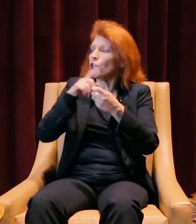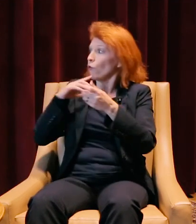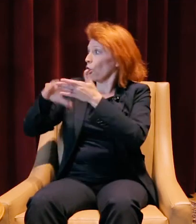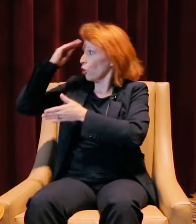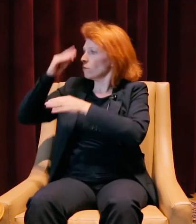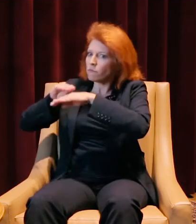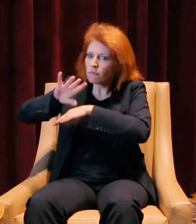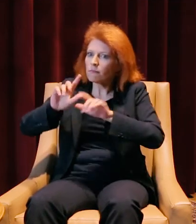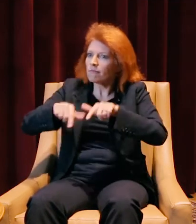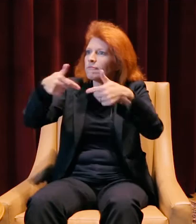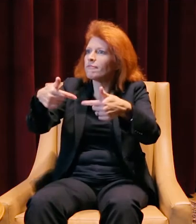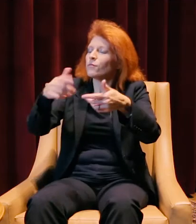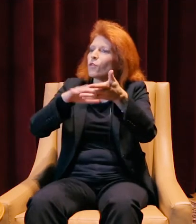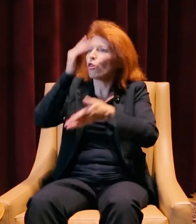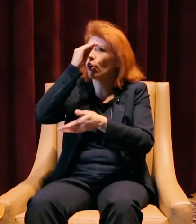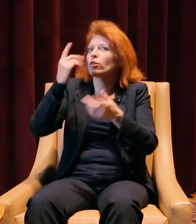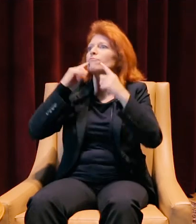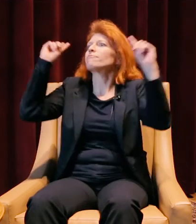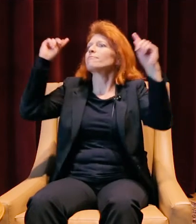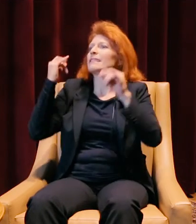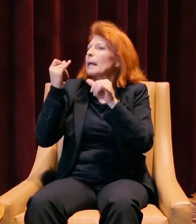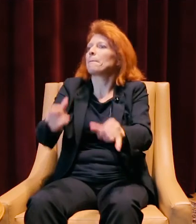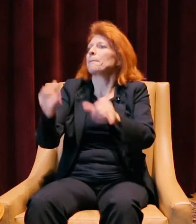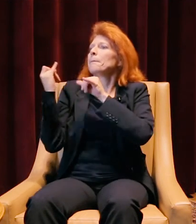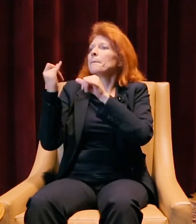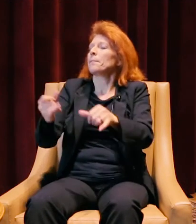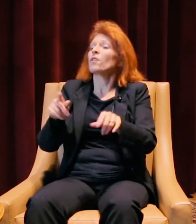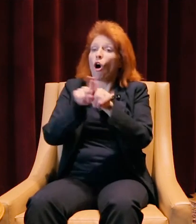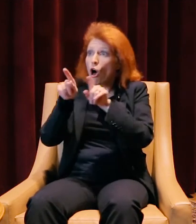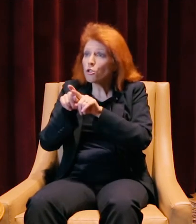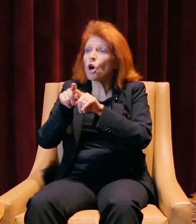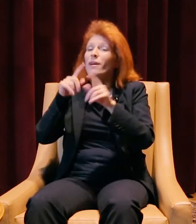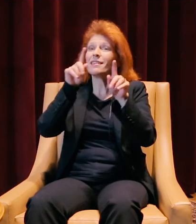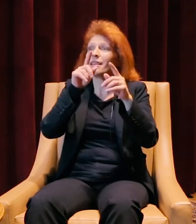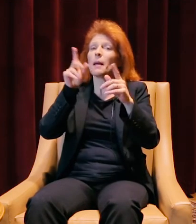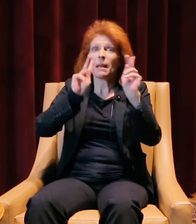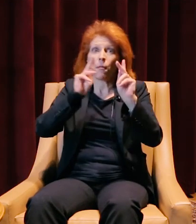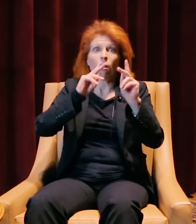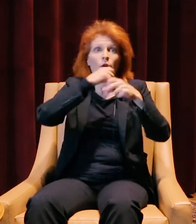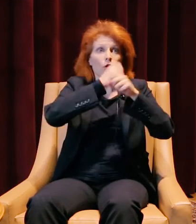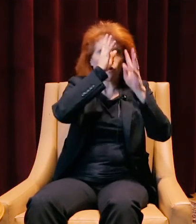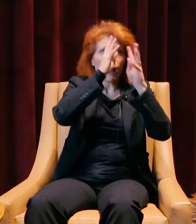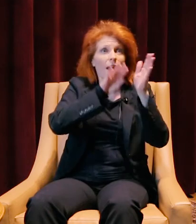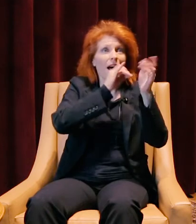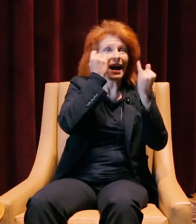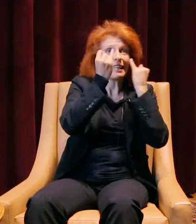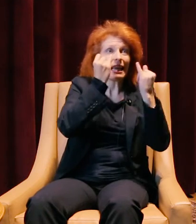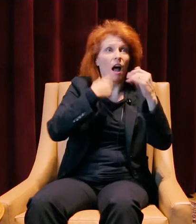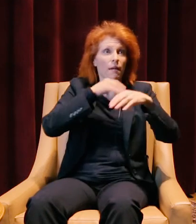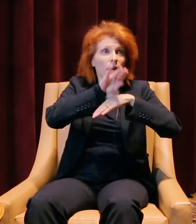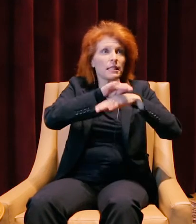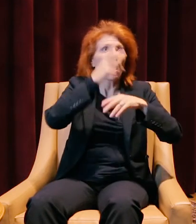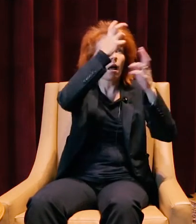have done well. And at the same time, learning from those people that have created the idea on which I'm